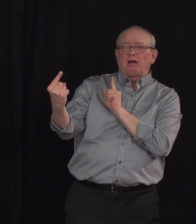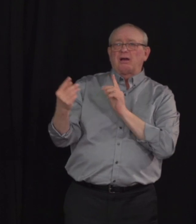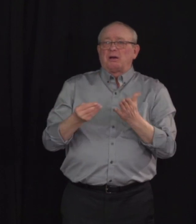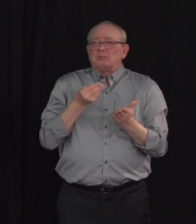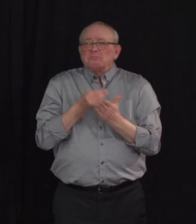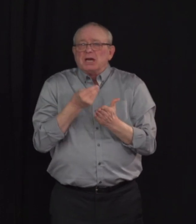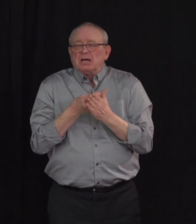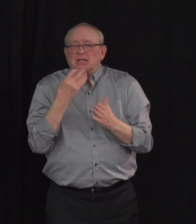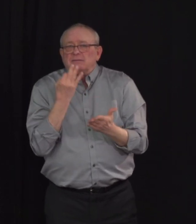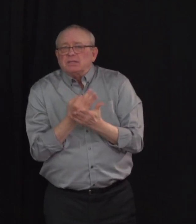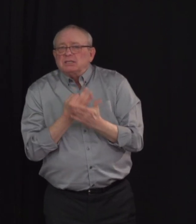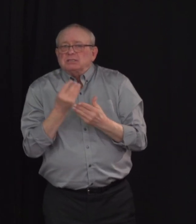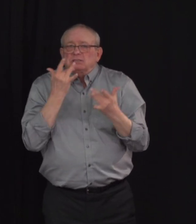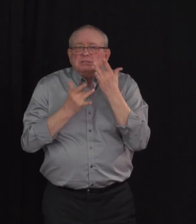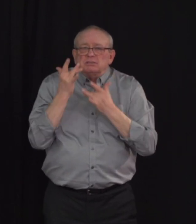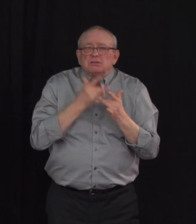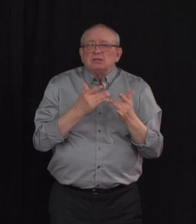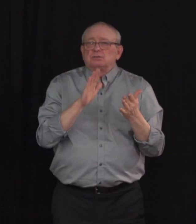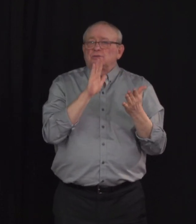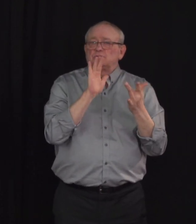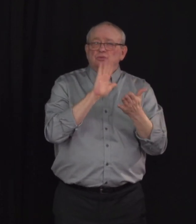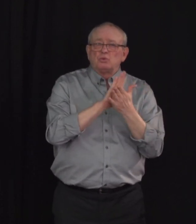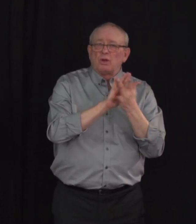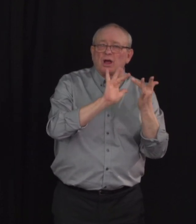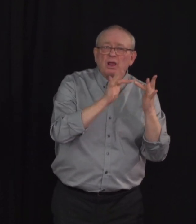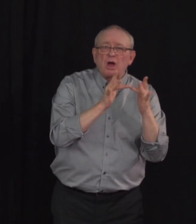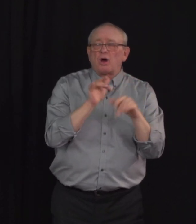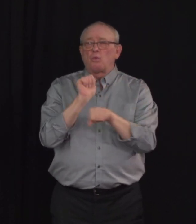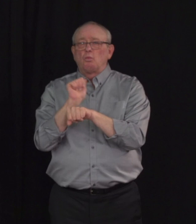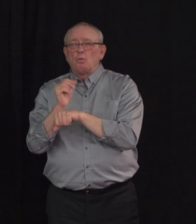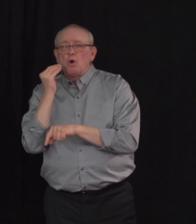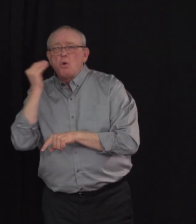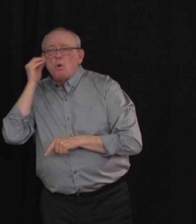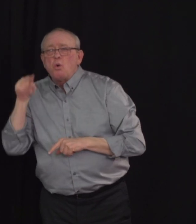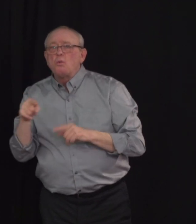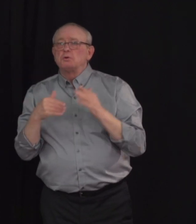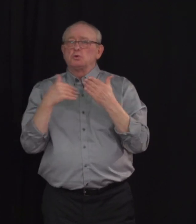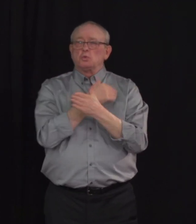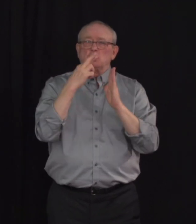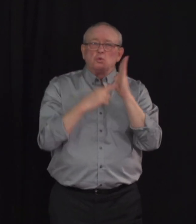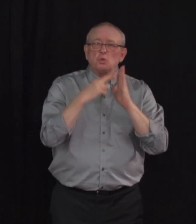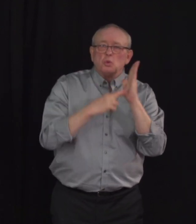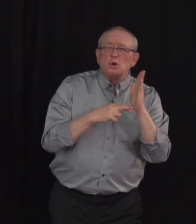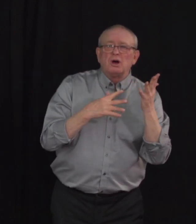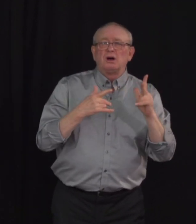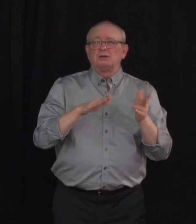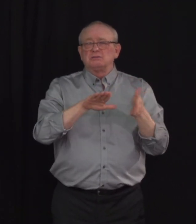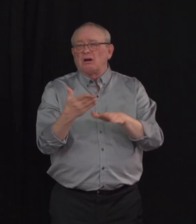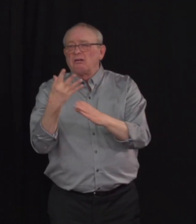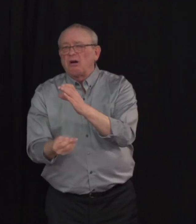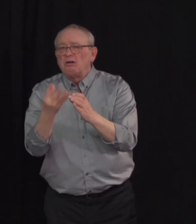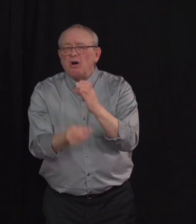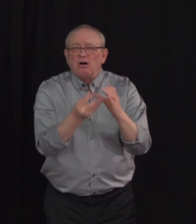keeping up with new information, and coping with sickness and death impacts all of us. Last fall, the Health